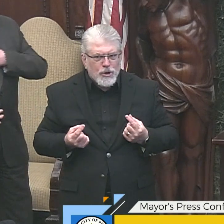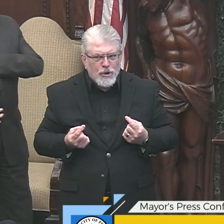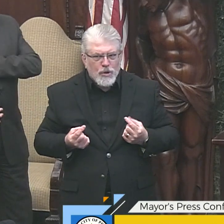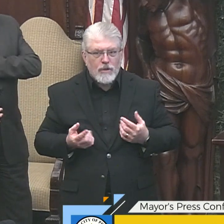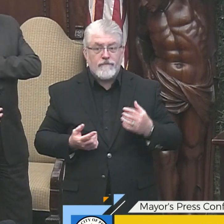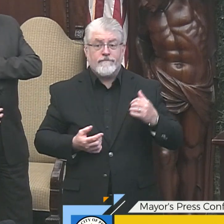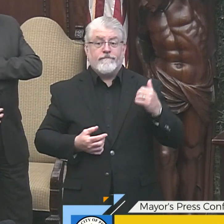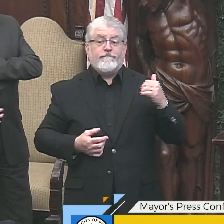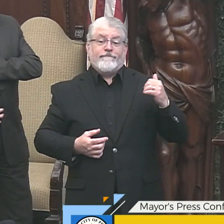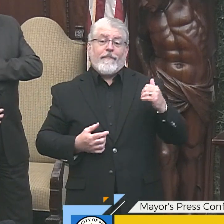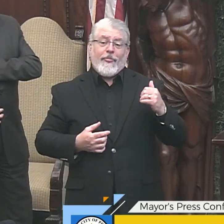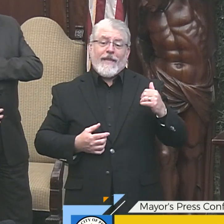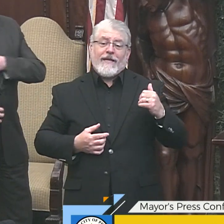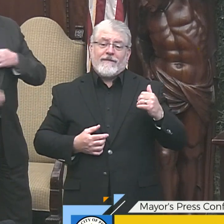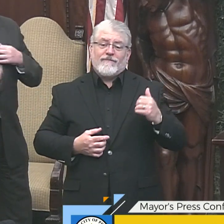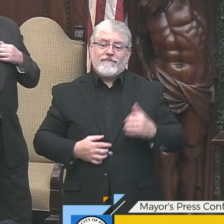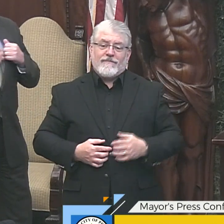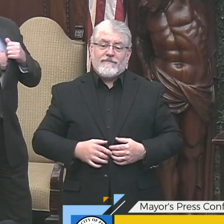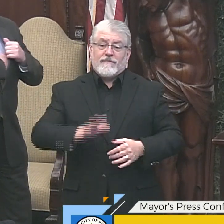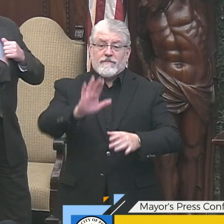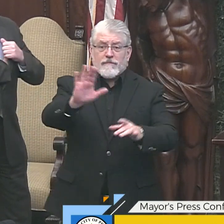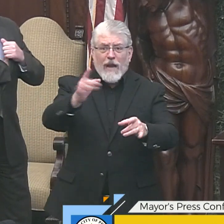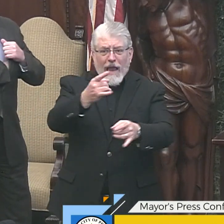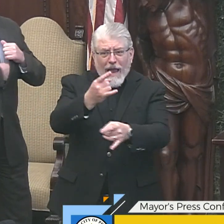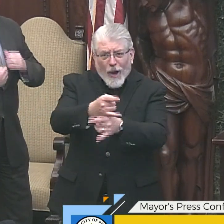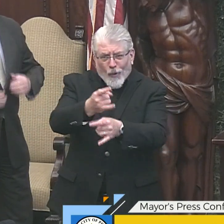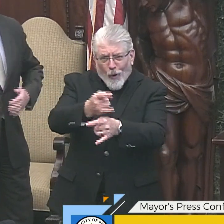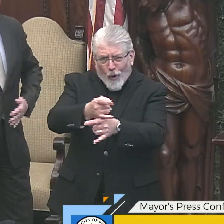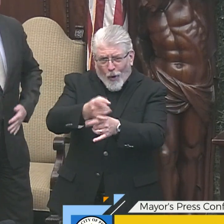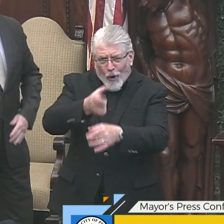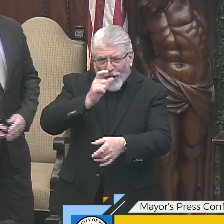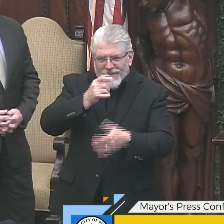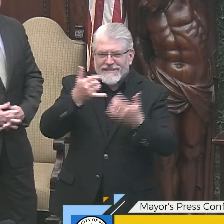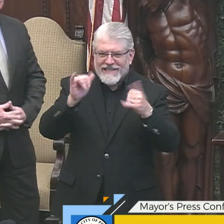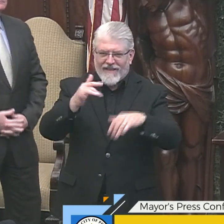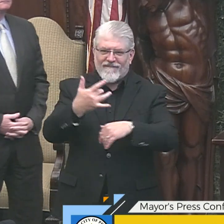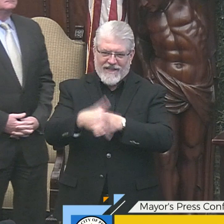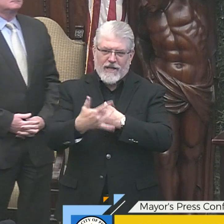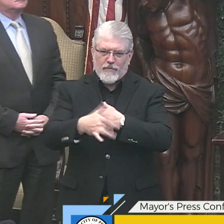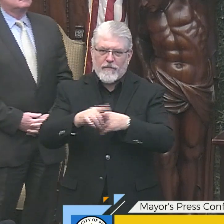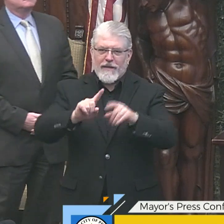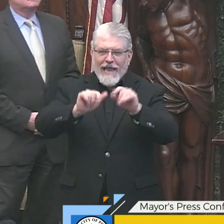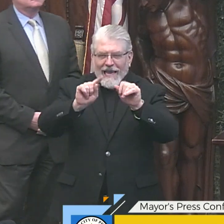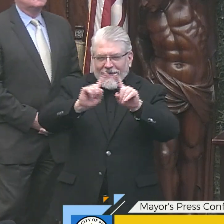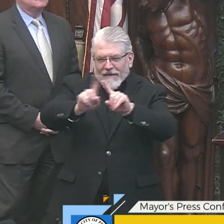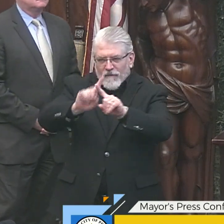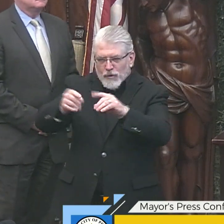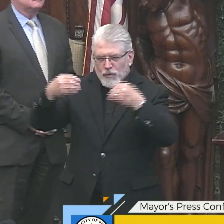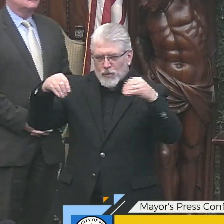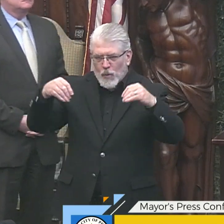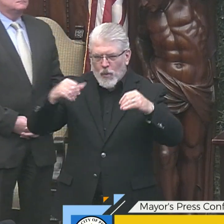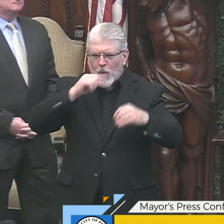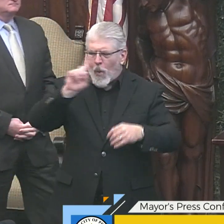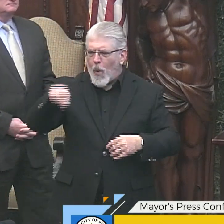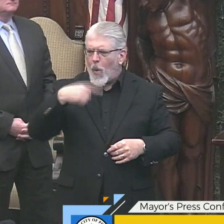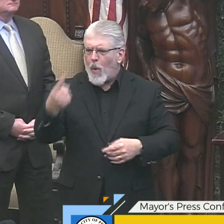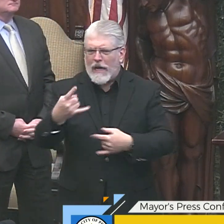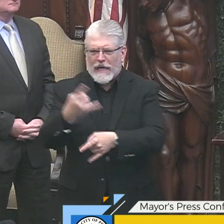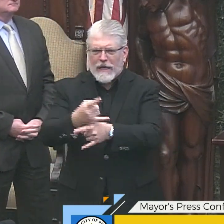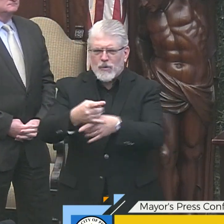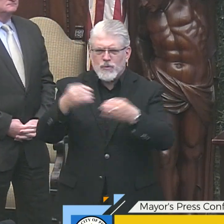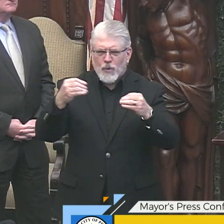a lot of stores in the city. Liquor stores are not the only place you can get alcohol. There are other stores as well you can